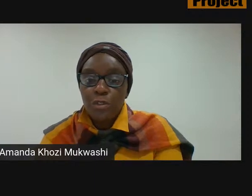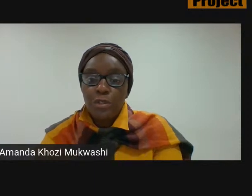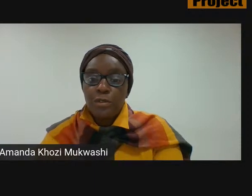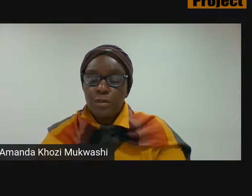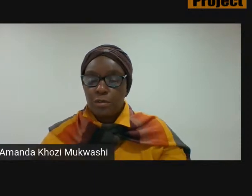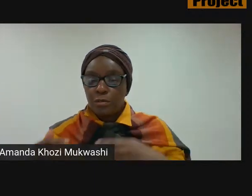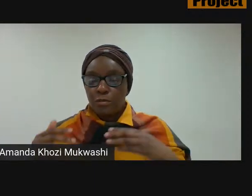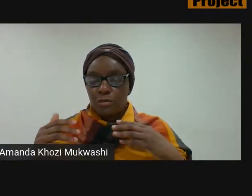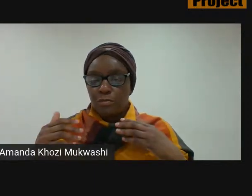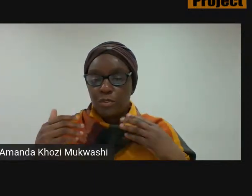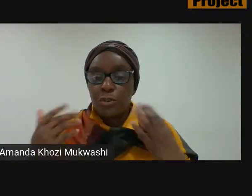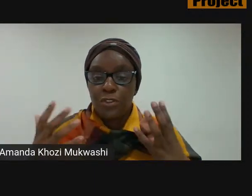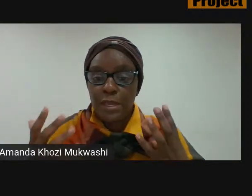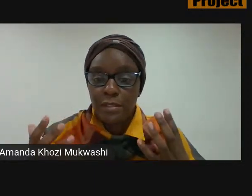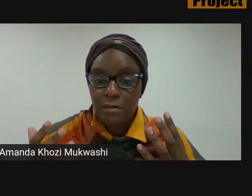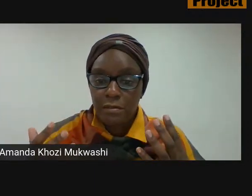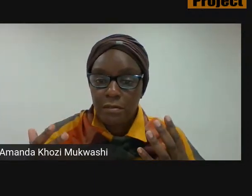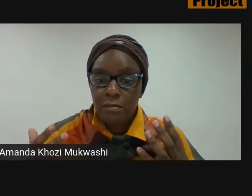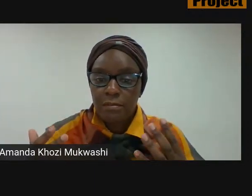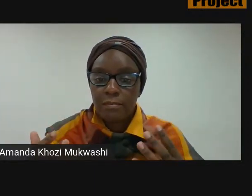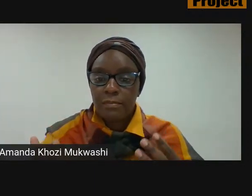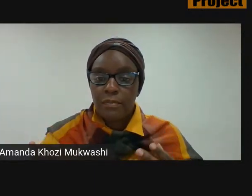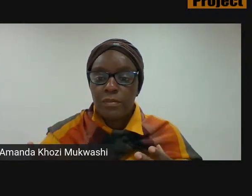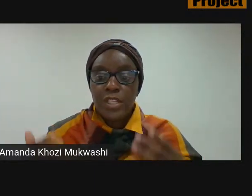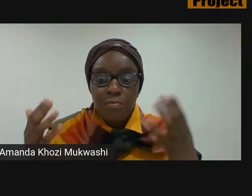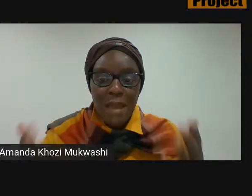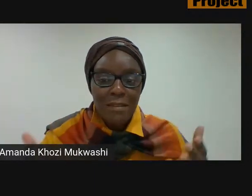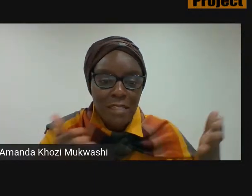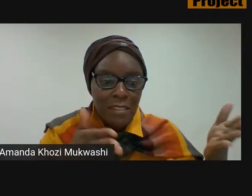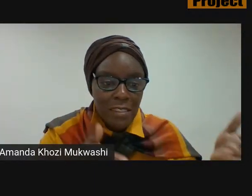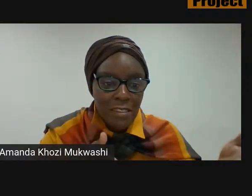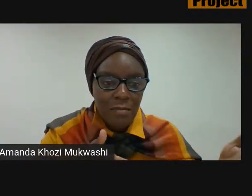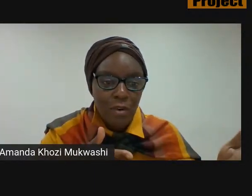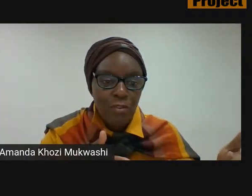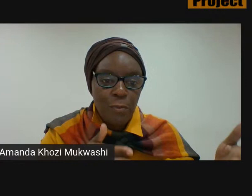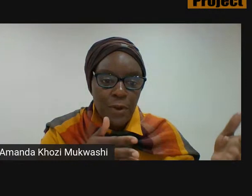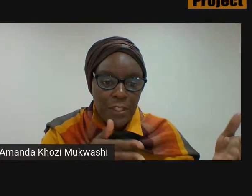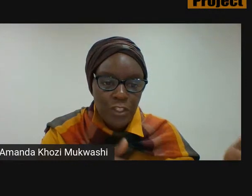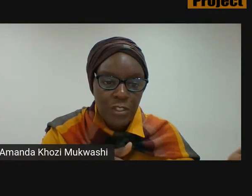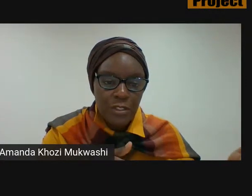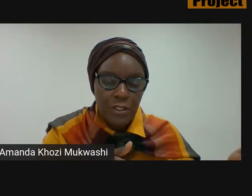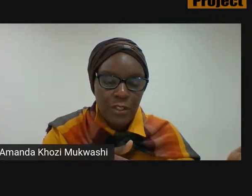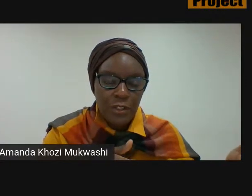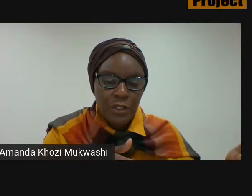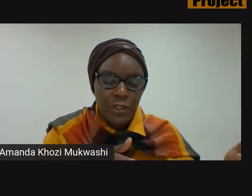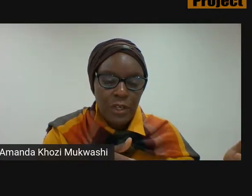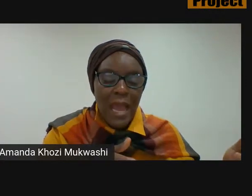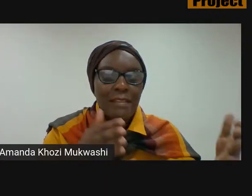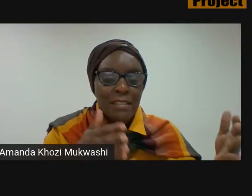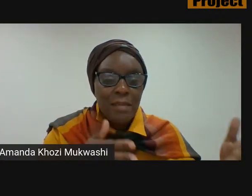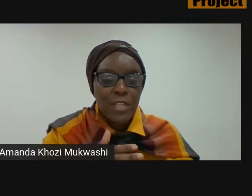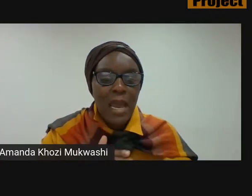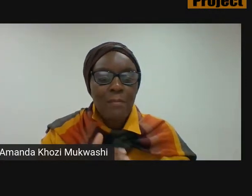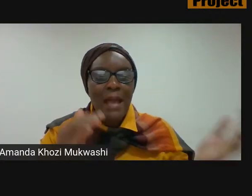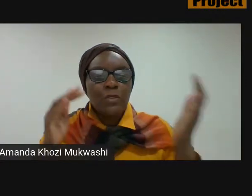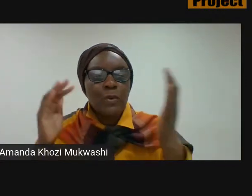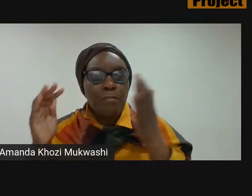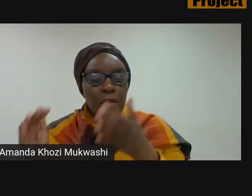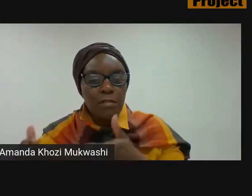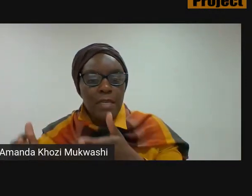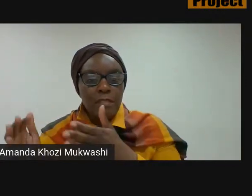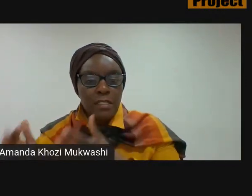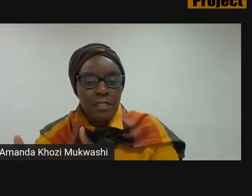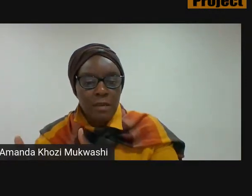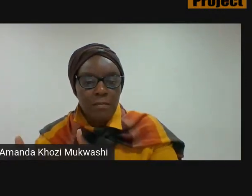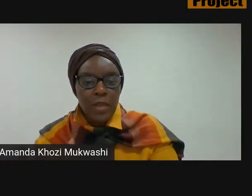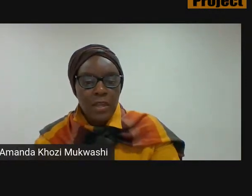do two things: dismantle the system of oppression at the same time as we